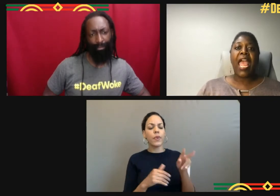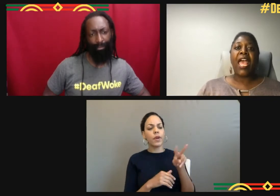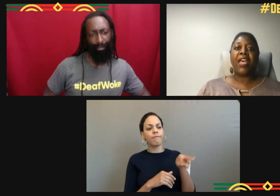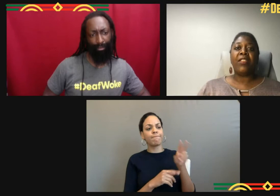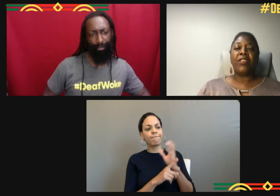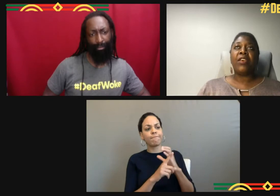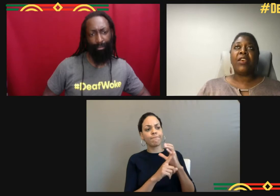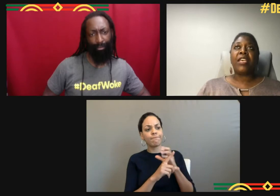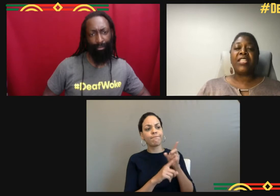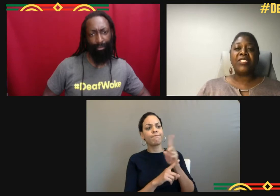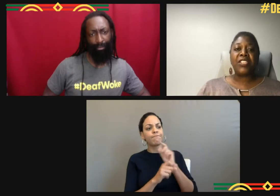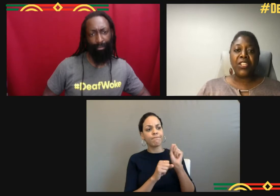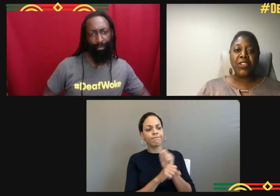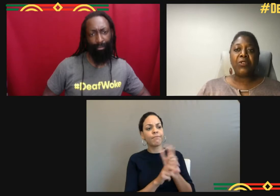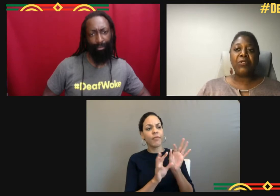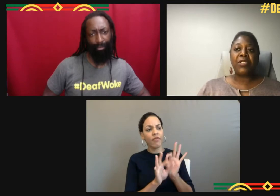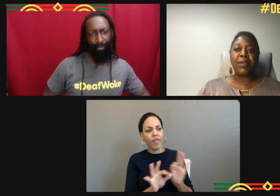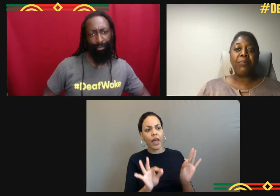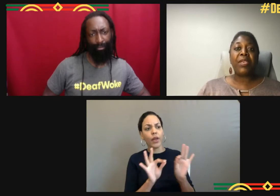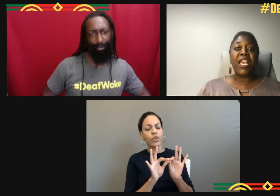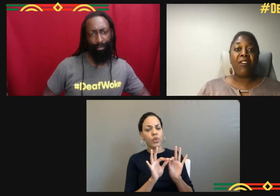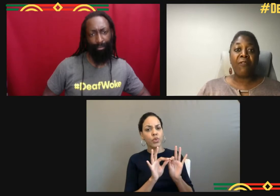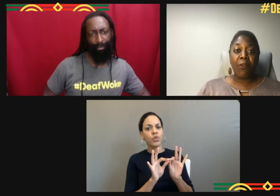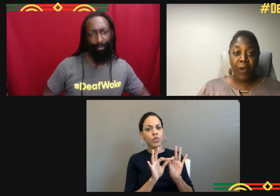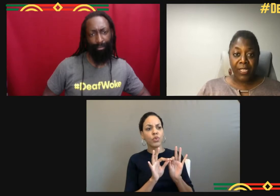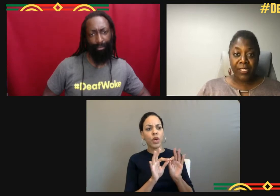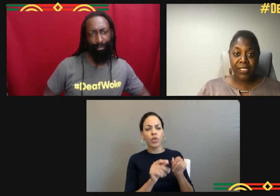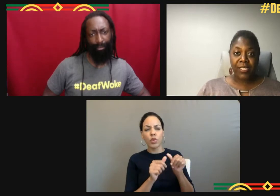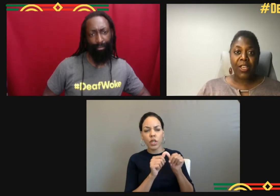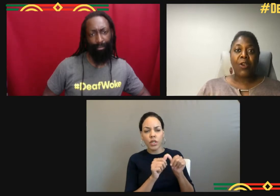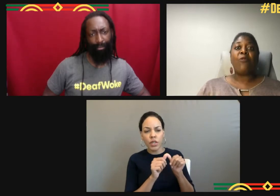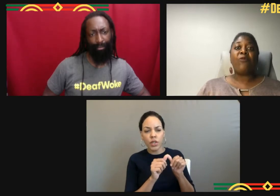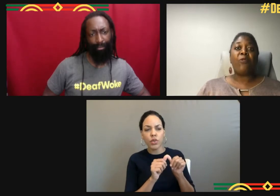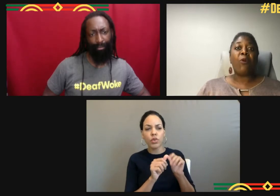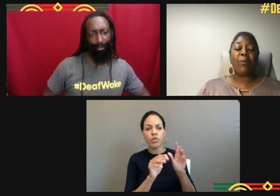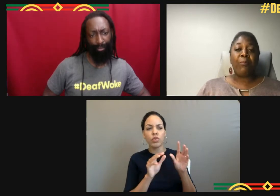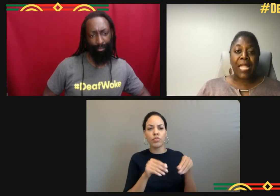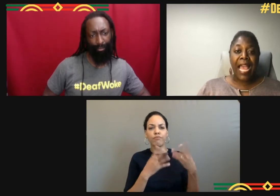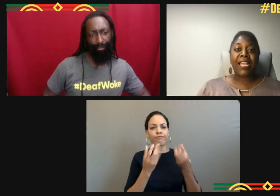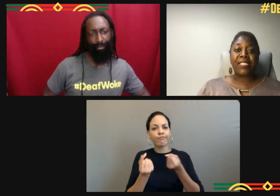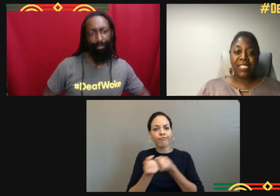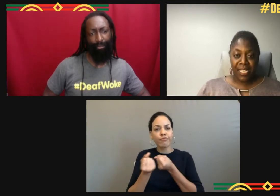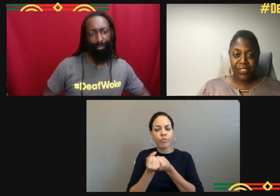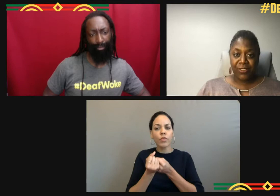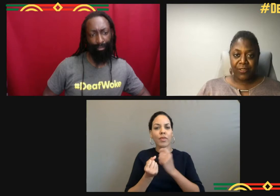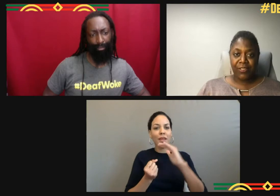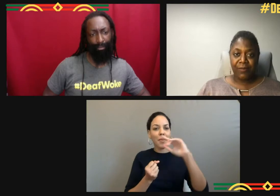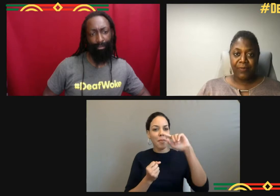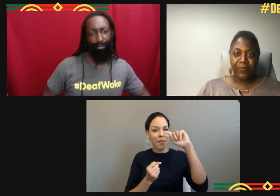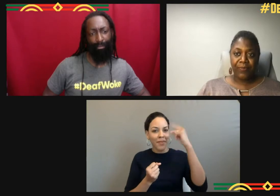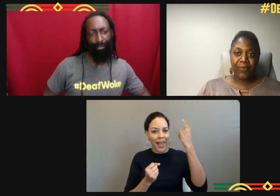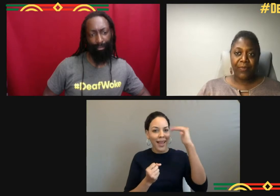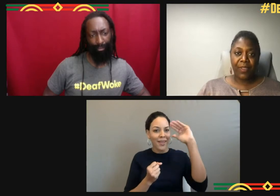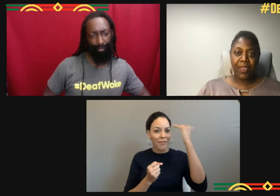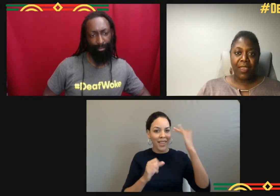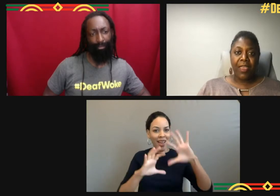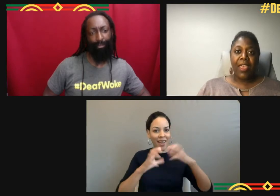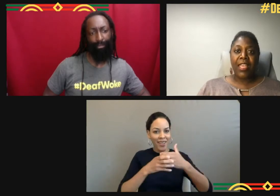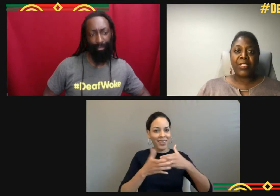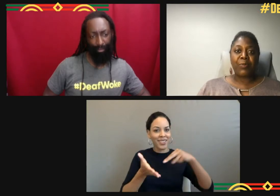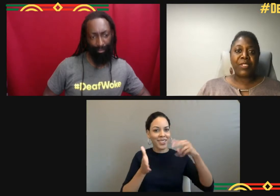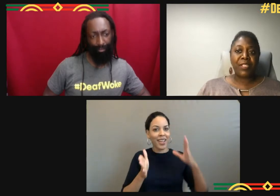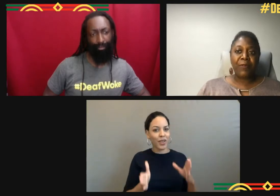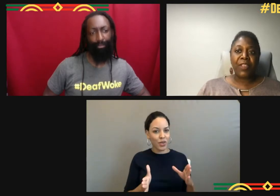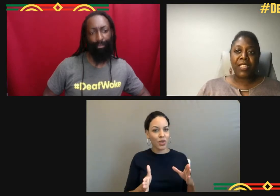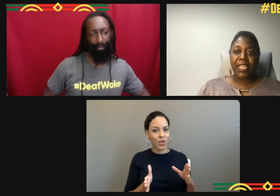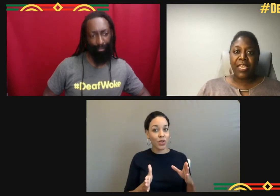valued and continued to be a voice for Black dancers.